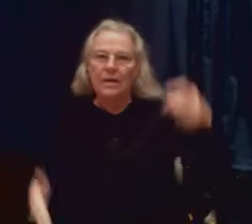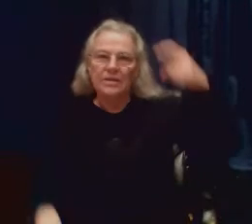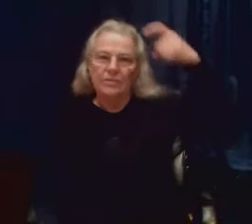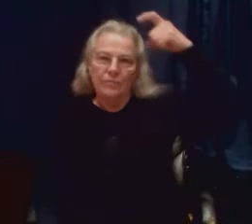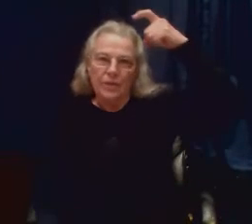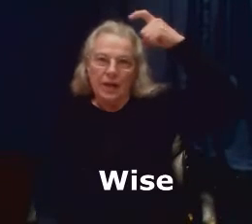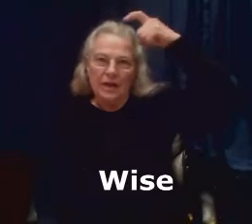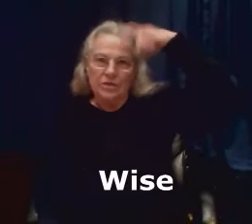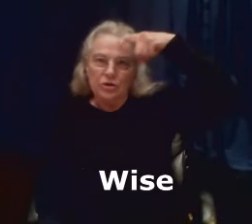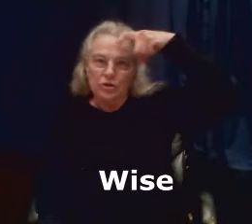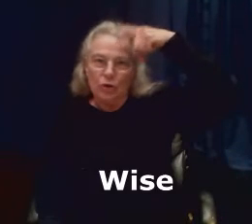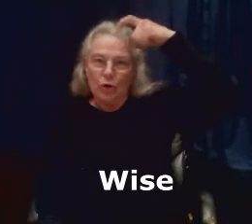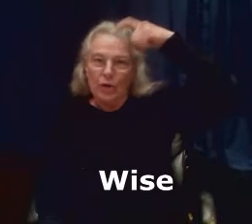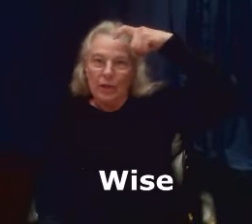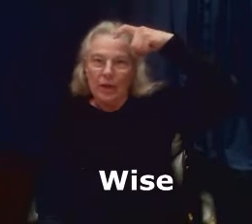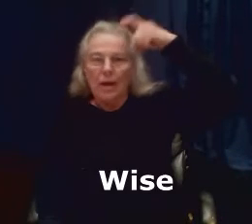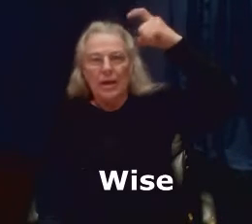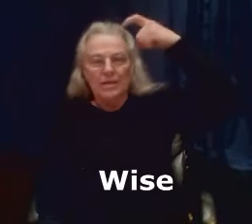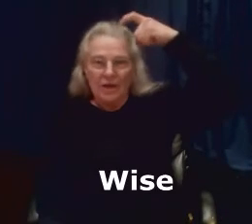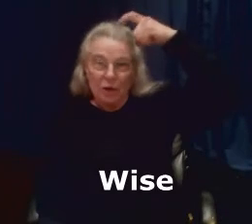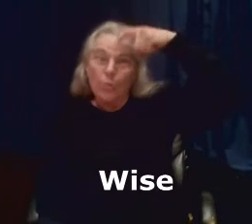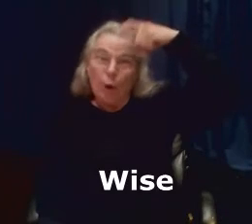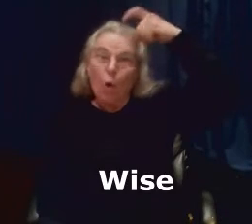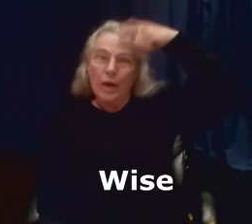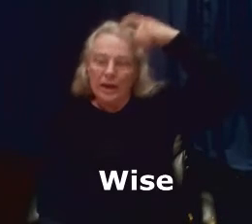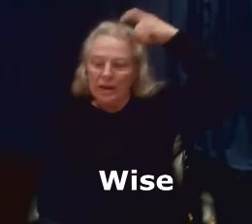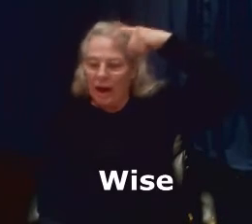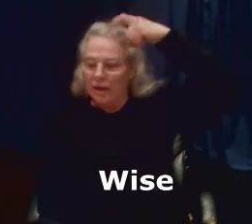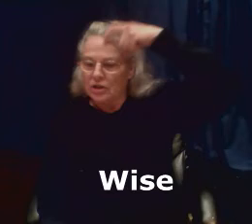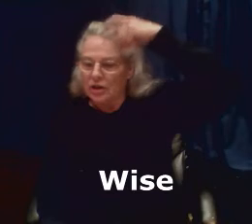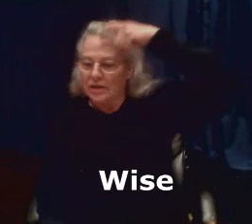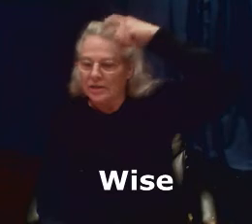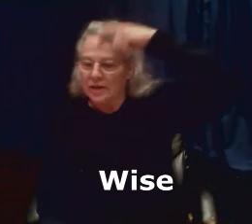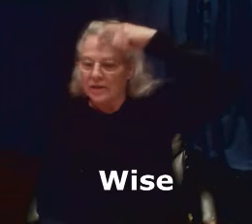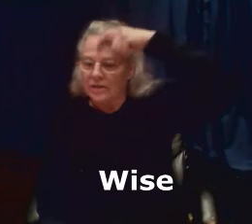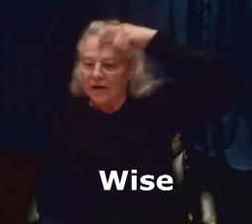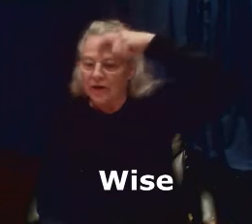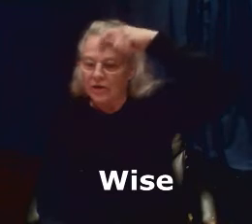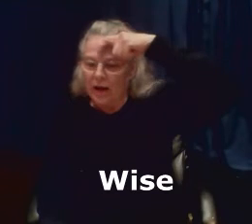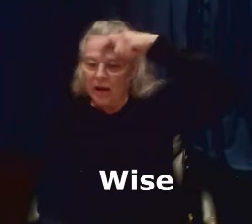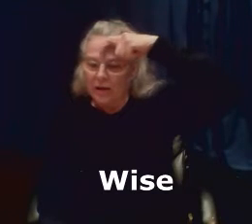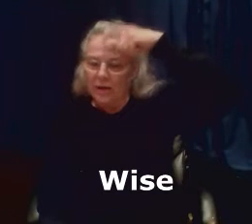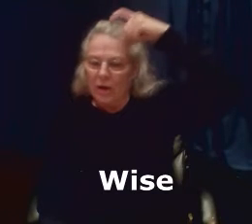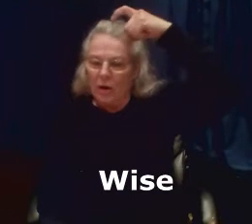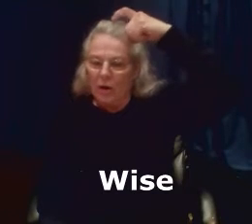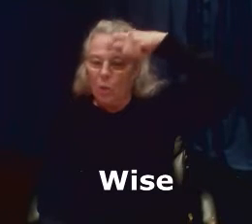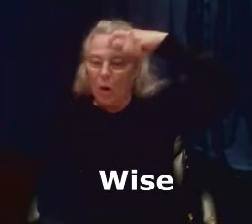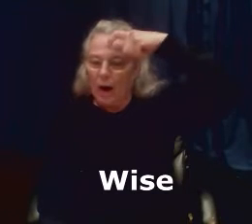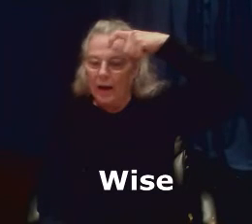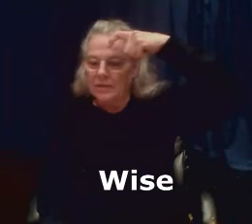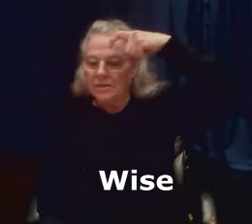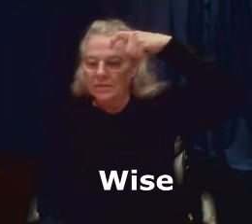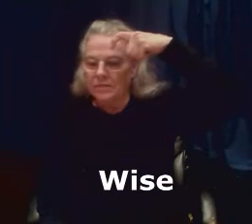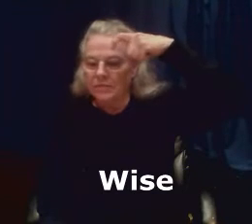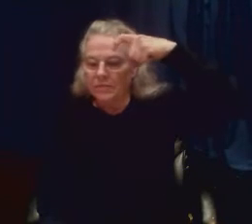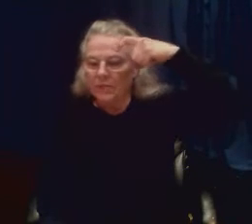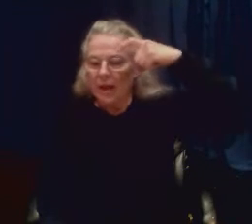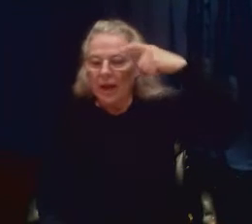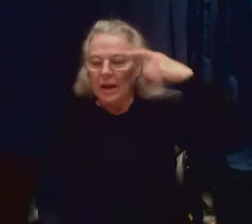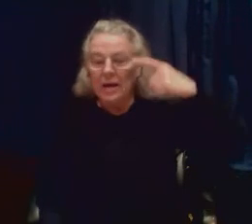Wise, it's just it's like you're poking knowledge inside your head. Wise.